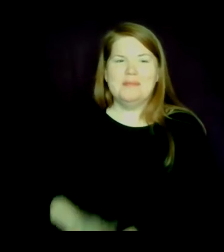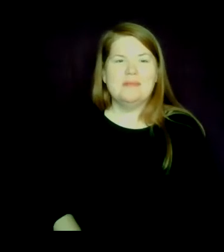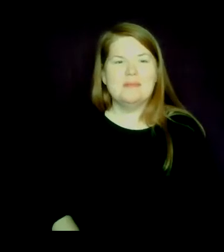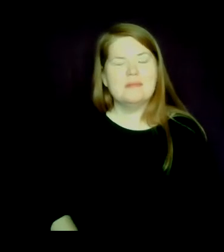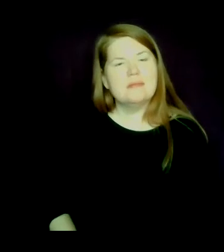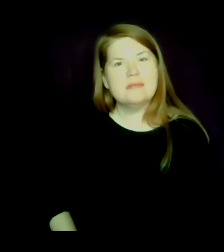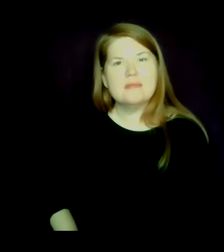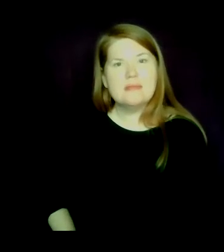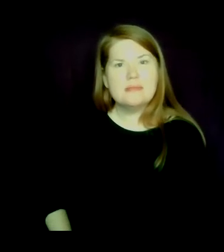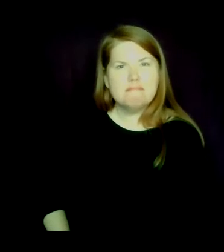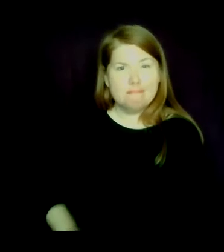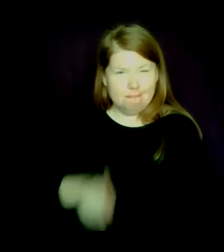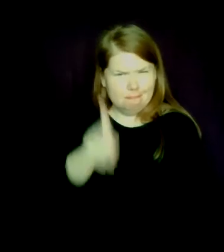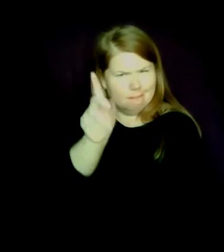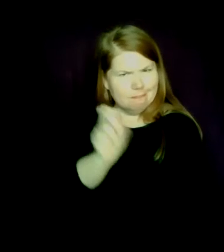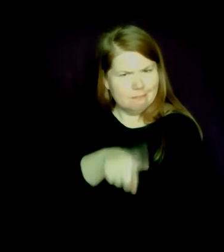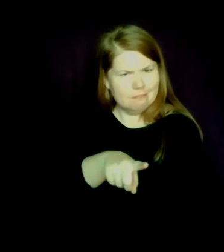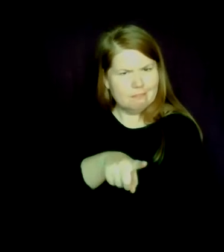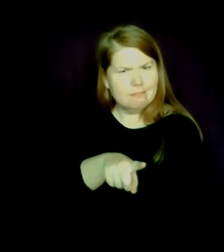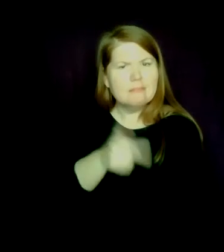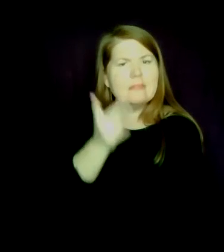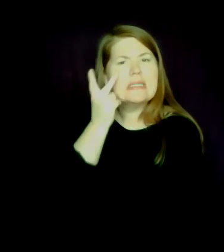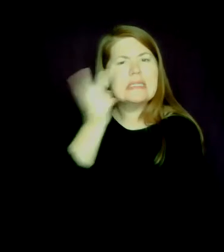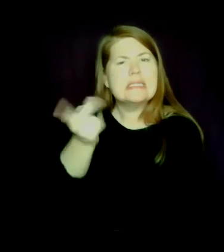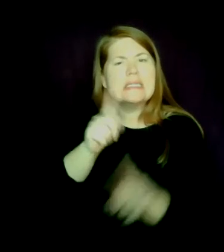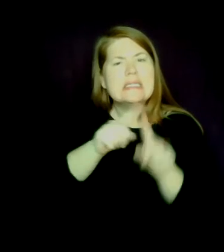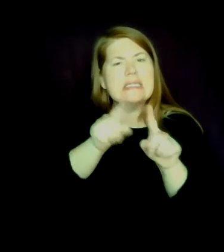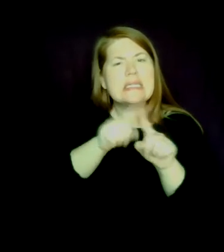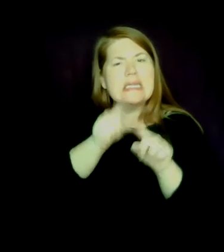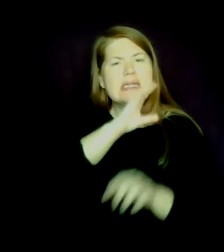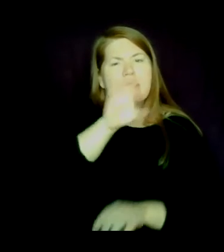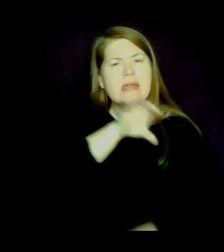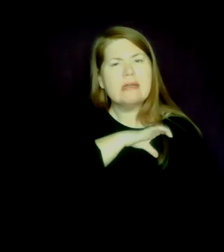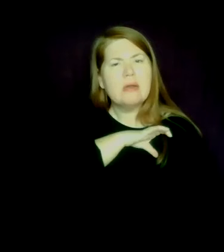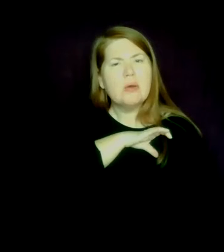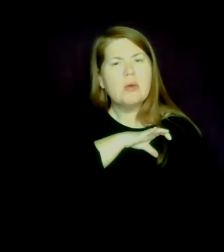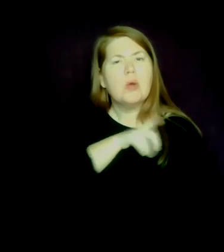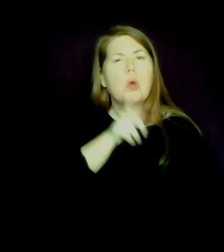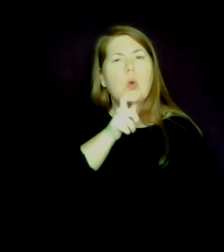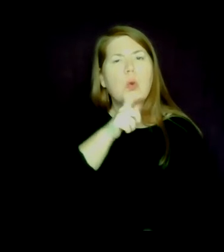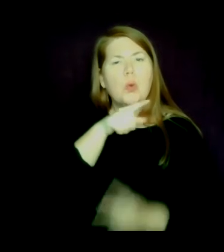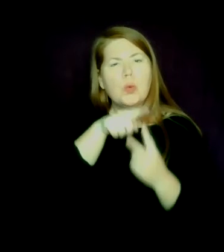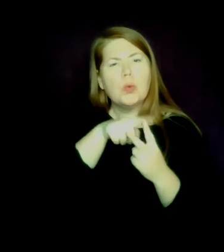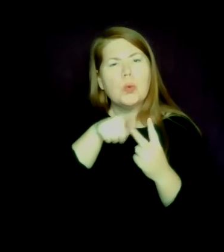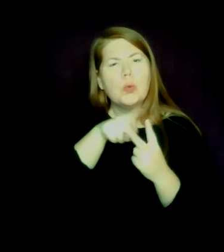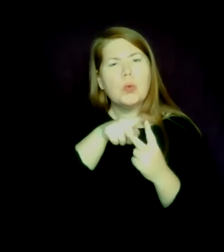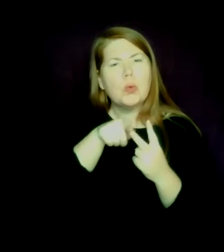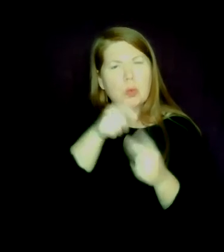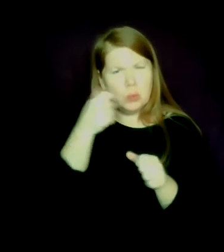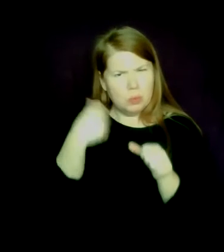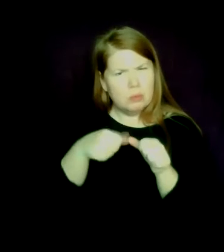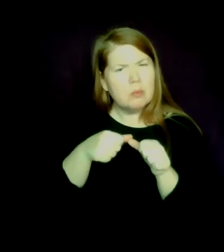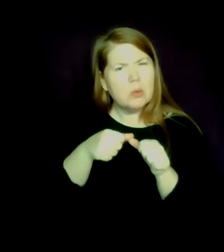Who are the characters in the story? Who are the characters in the